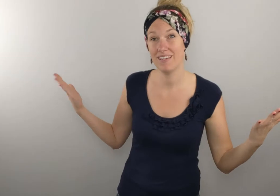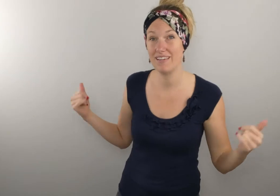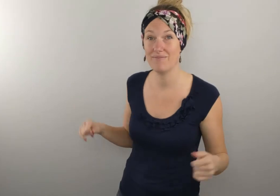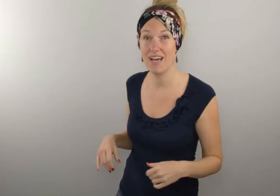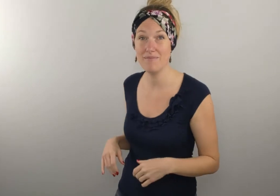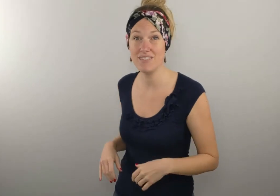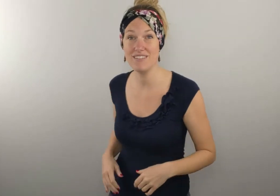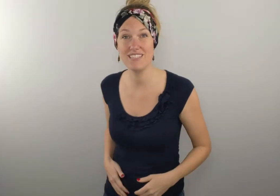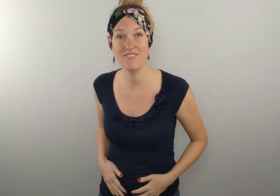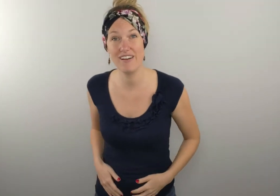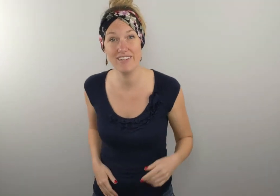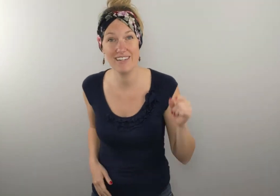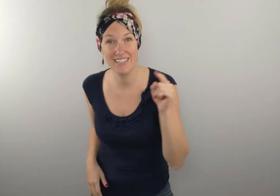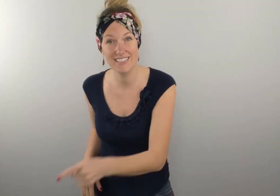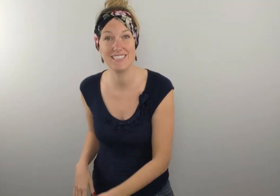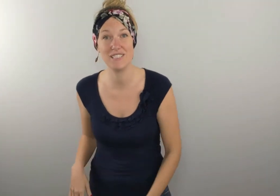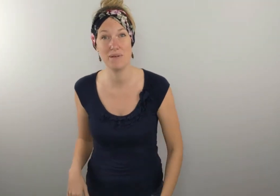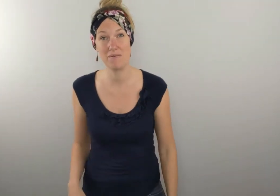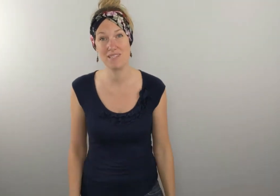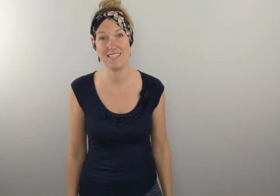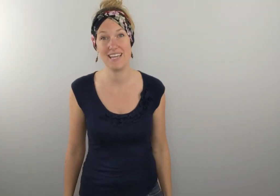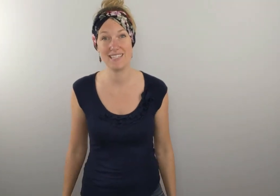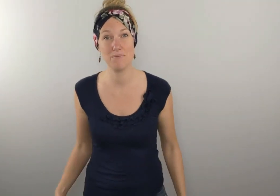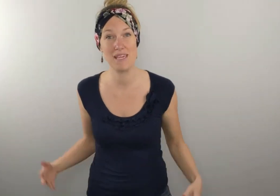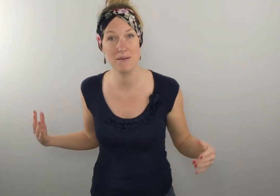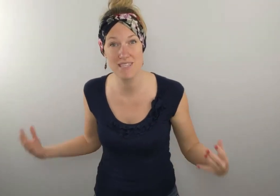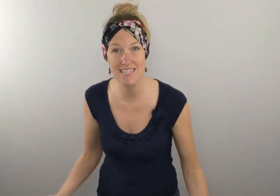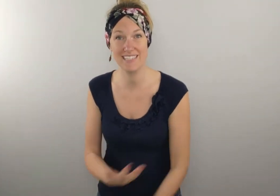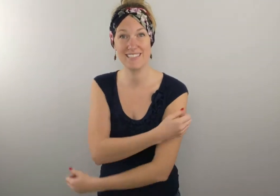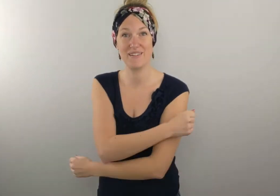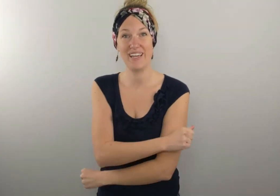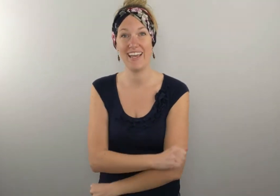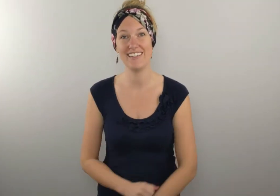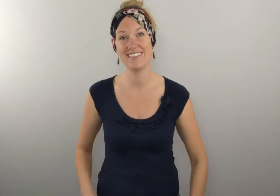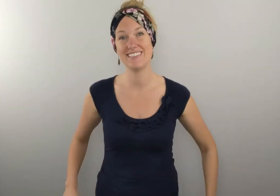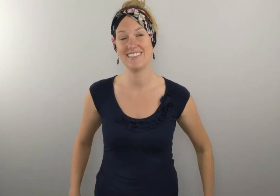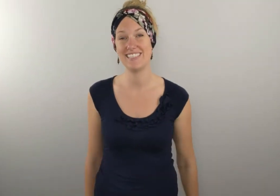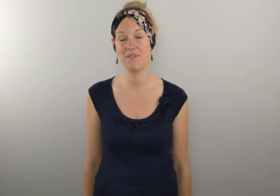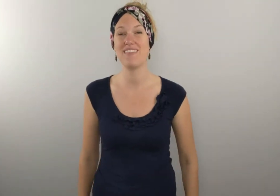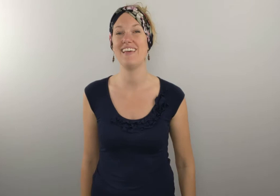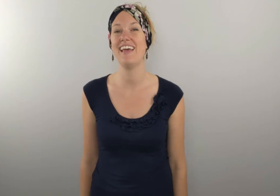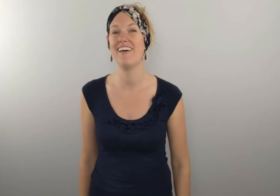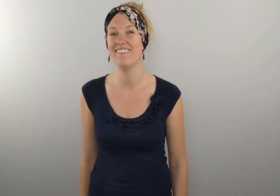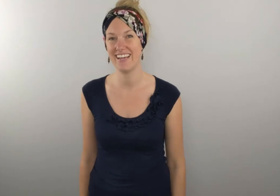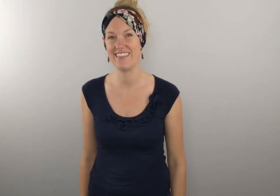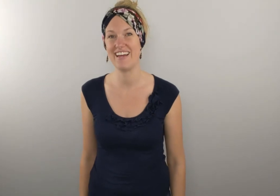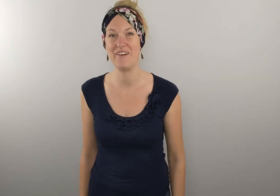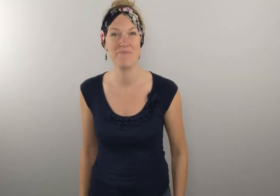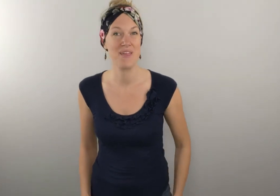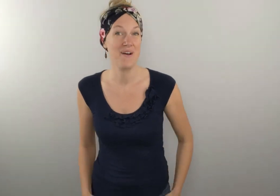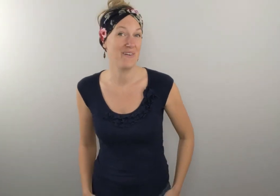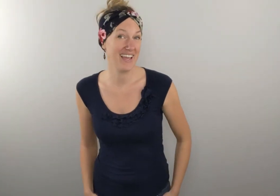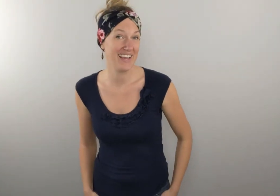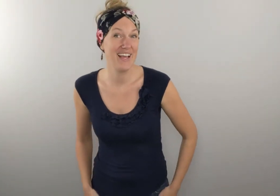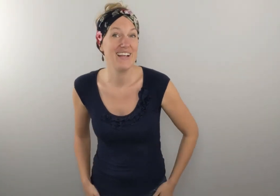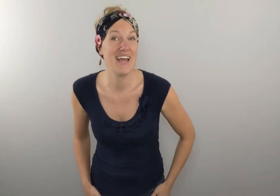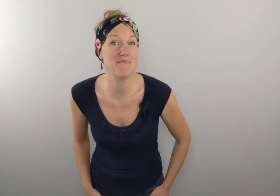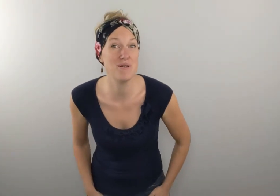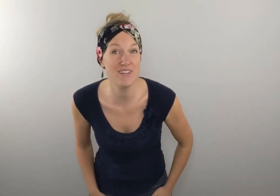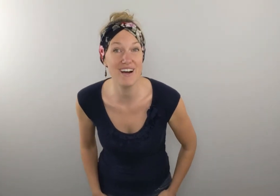it, I've been doing this forever and I still make mistakes. Making mistakes is okay, just stick with it and we'll get there. Okay, now moving on